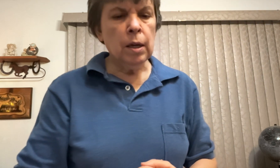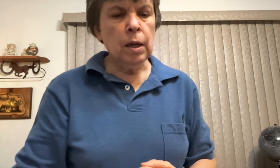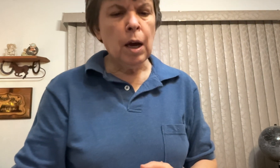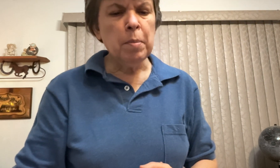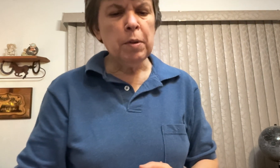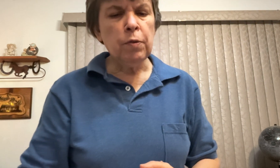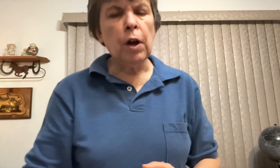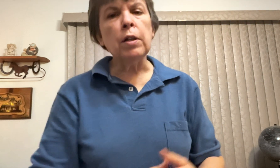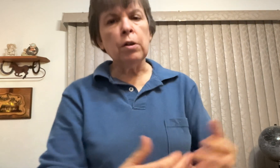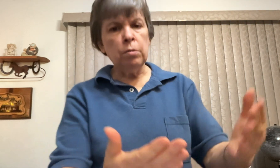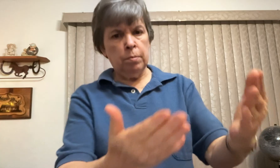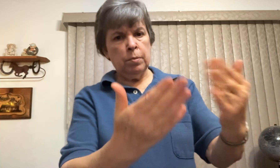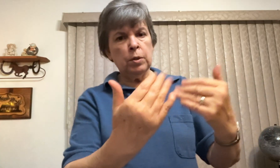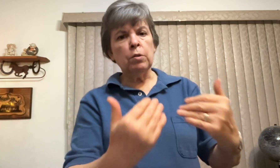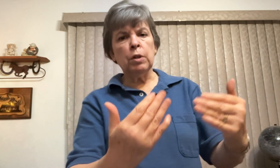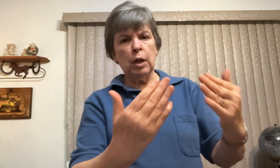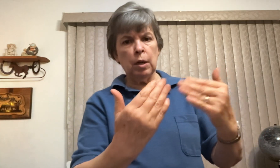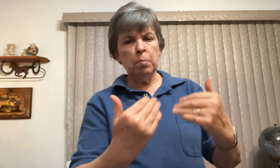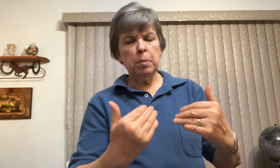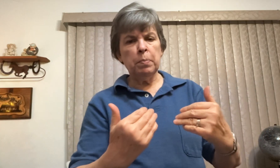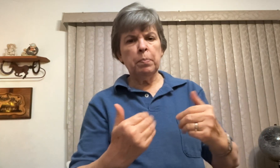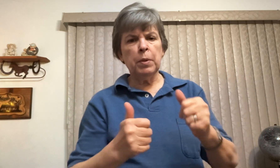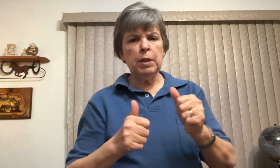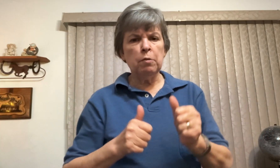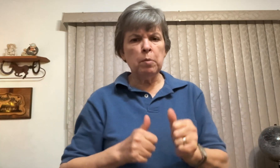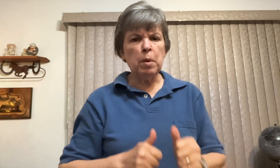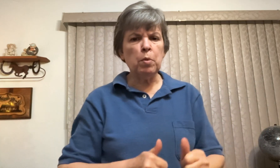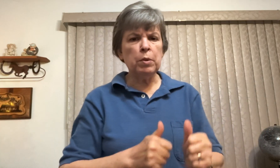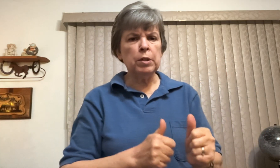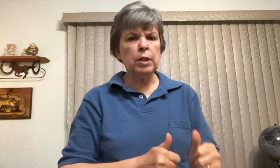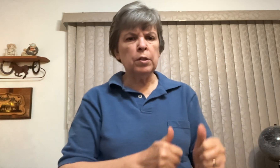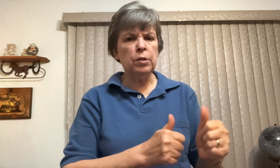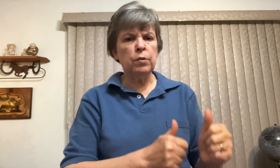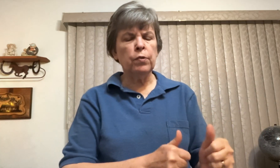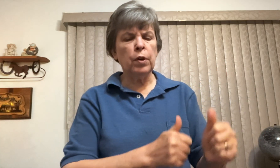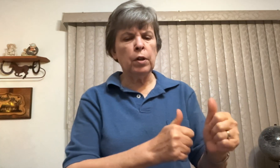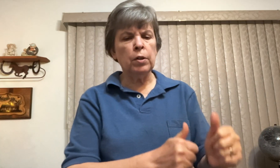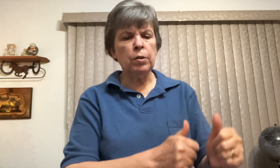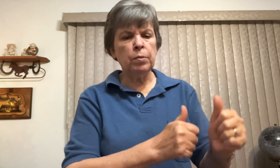Come and follow. So come, and then remember we said this is follow.